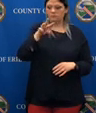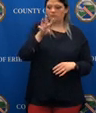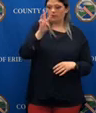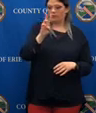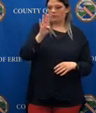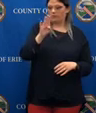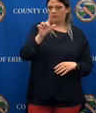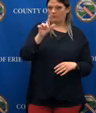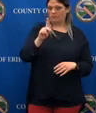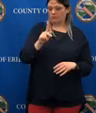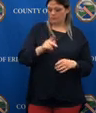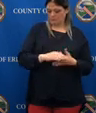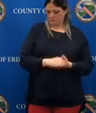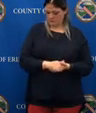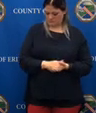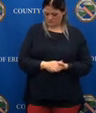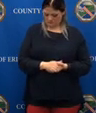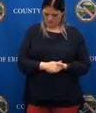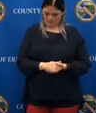WBLK?